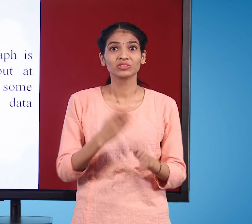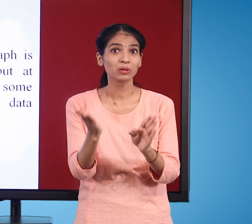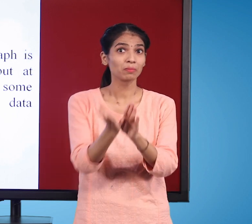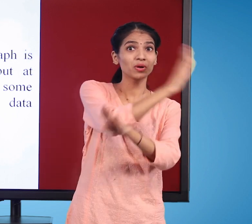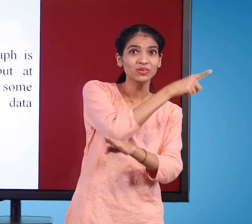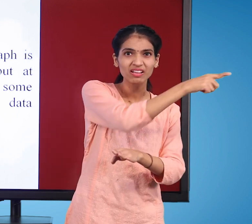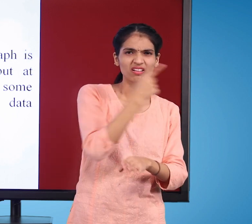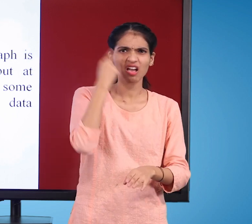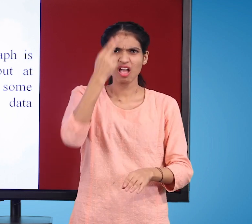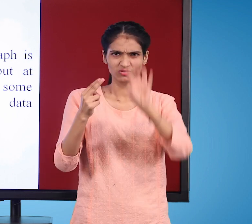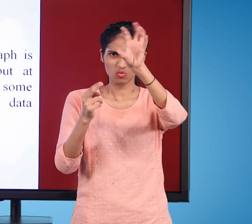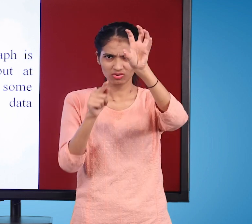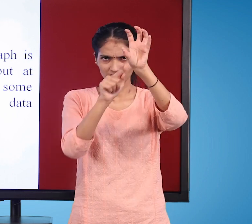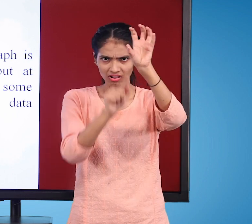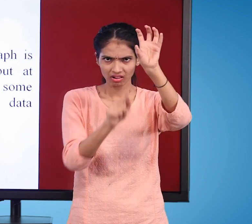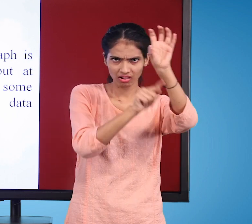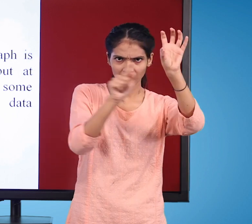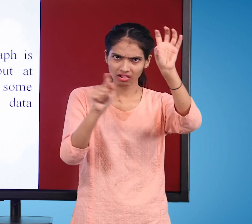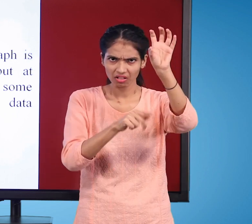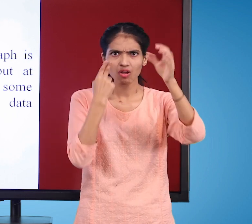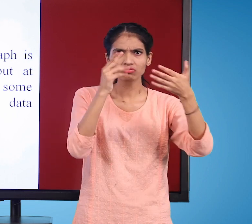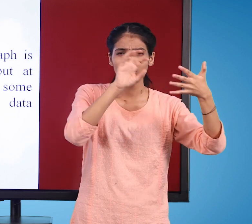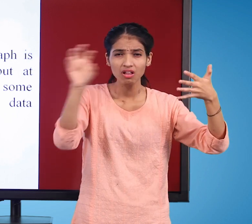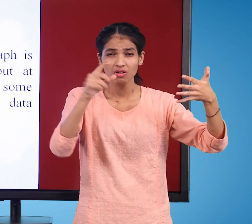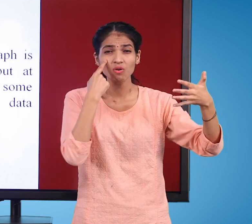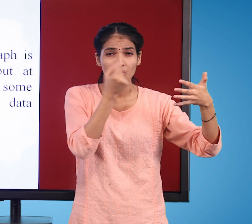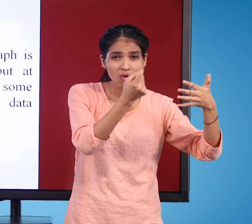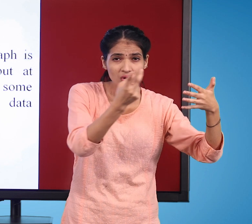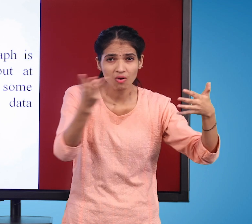Let us see some other way of representing data visually.